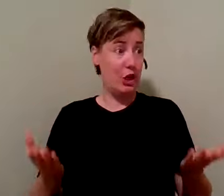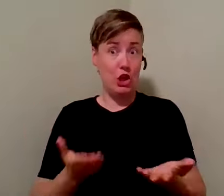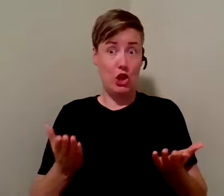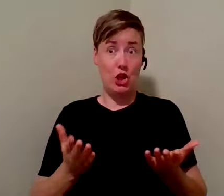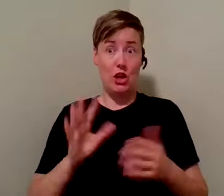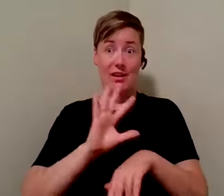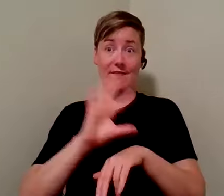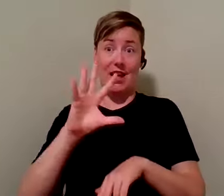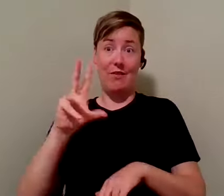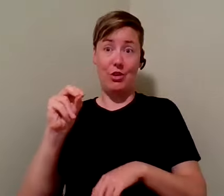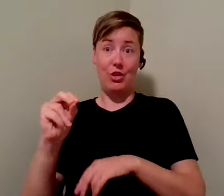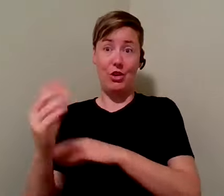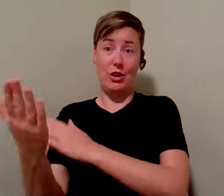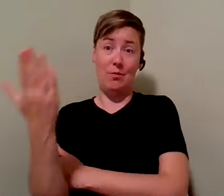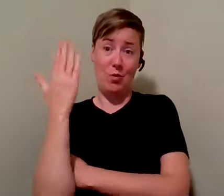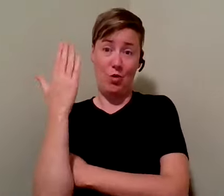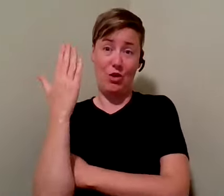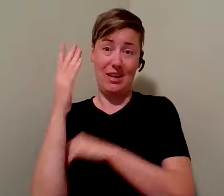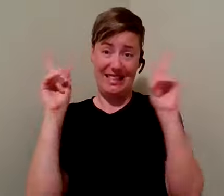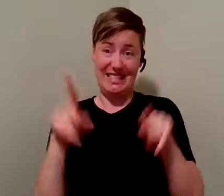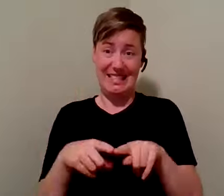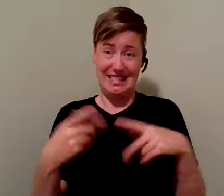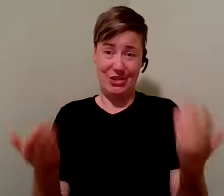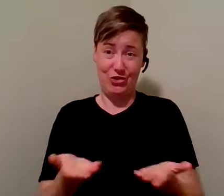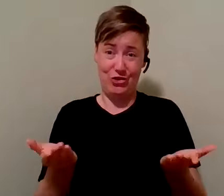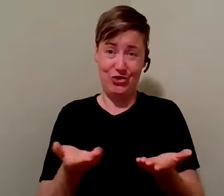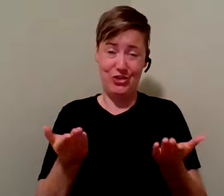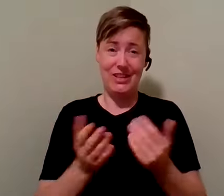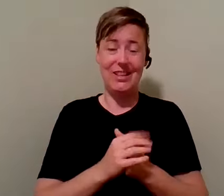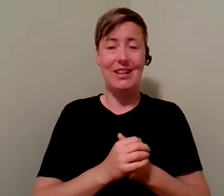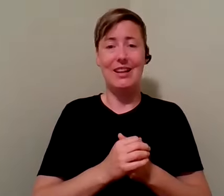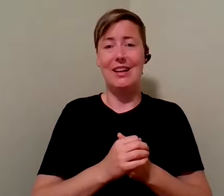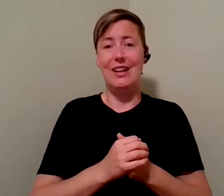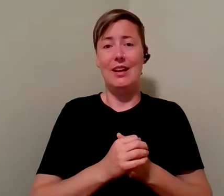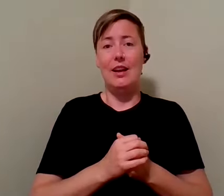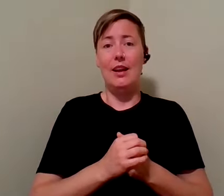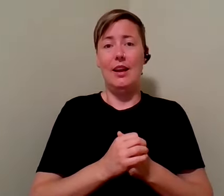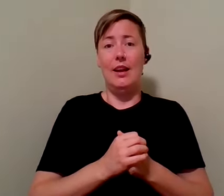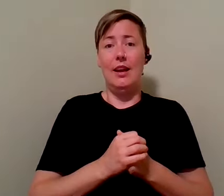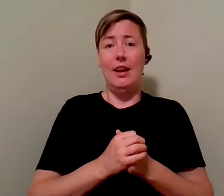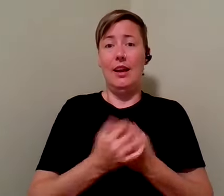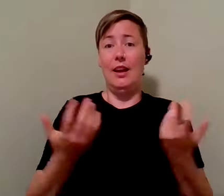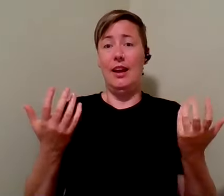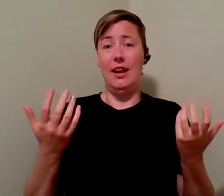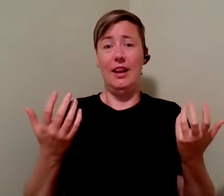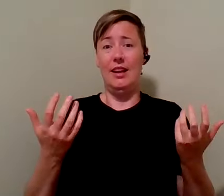5:30 a.m. now in India. And well, ever since this corona, I might as well get straight into my sex